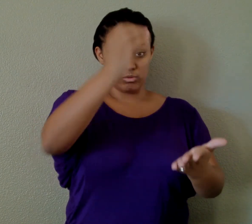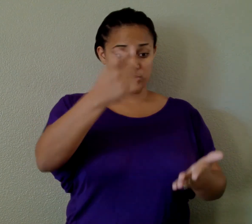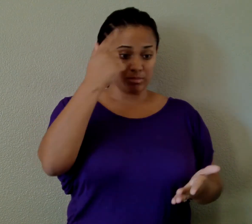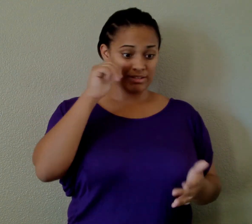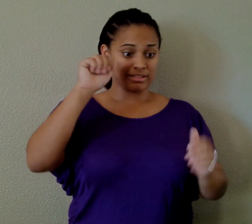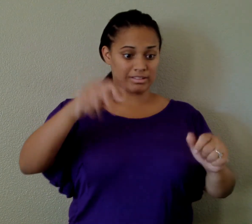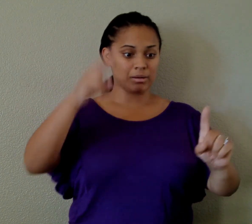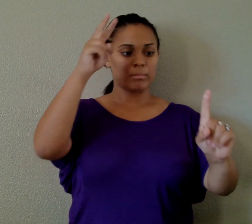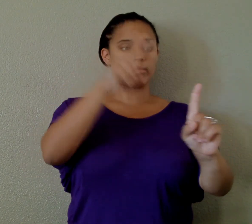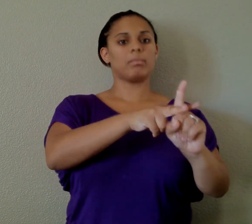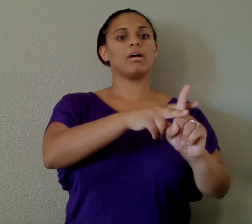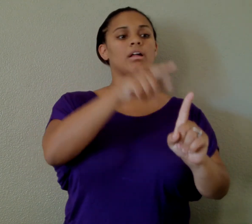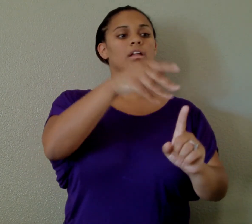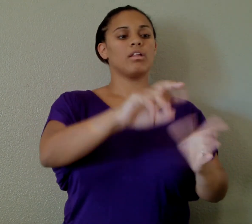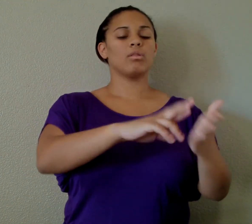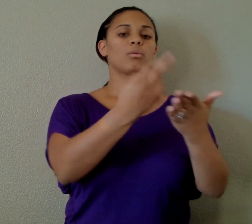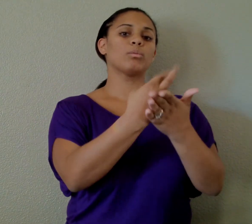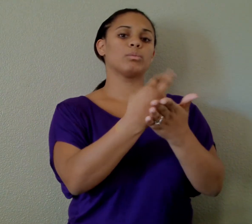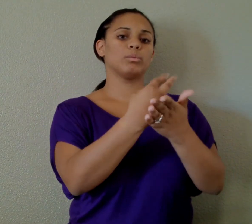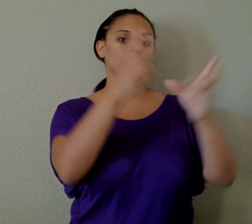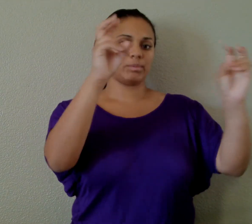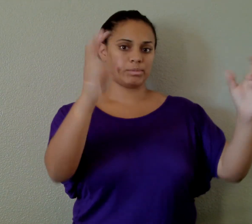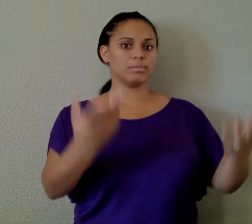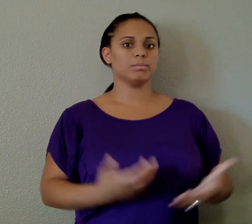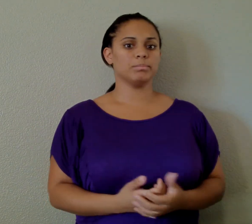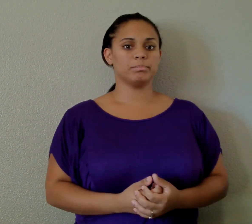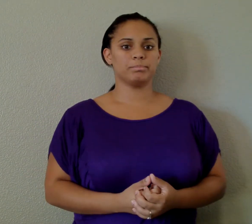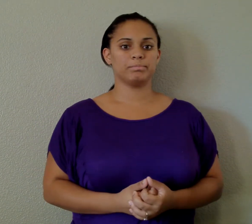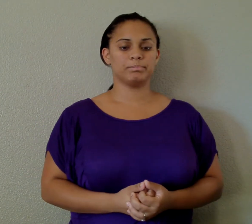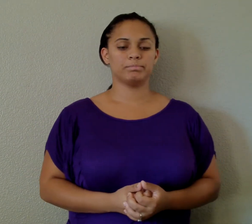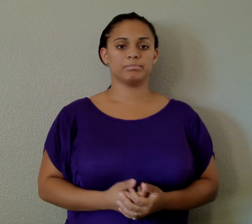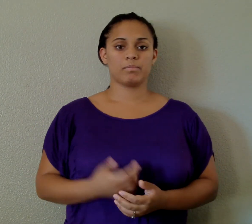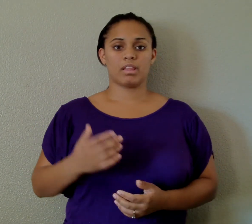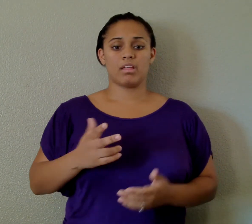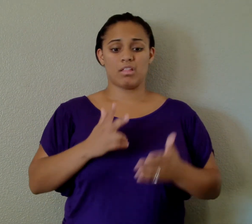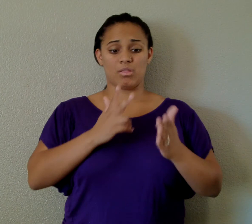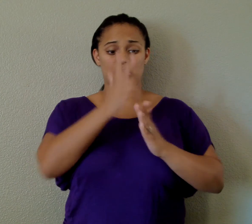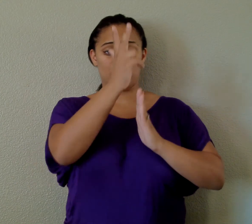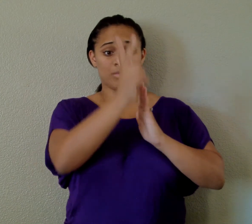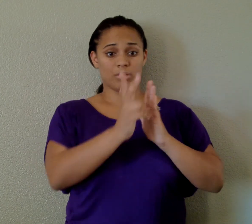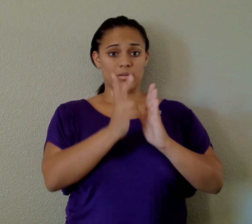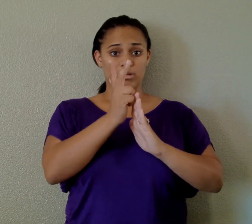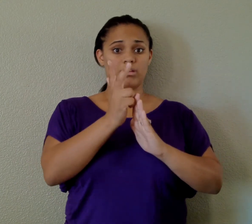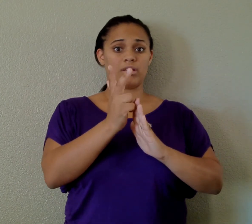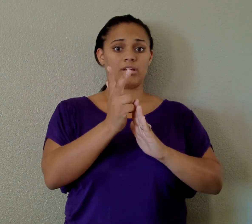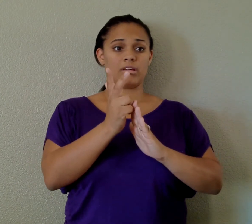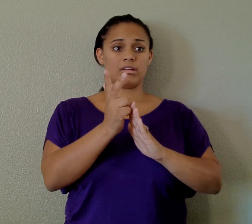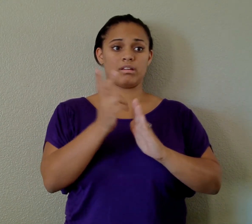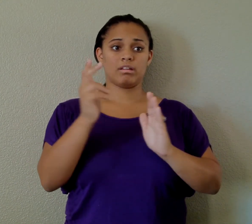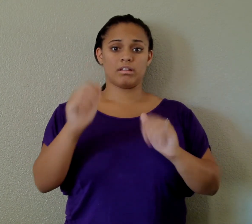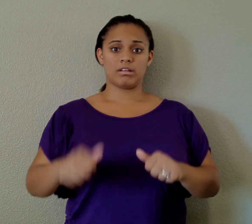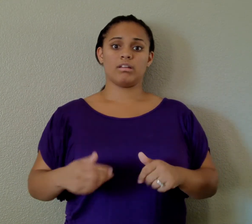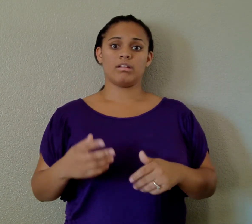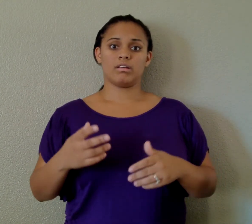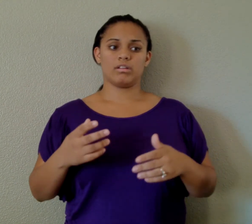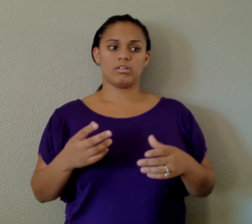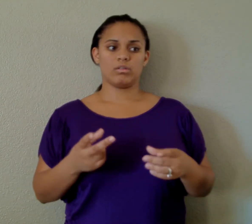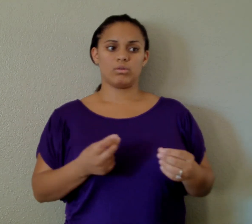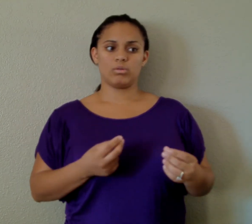So in that 3-week period after his lecture, we did all kinds of different research, reading and writing assignments, which